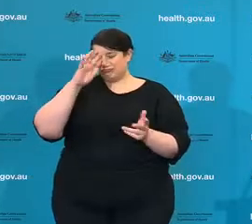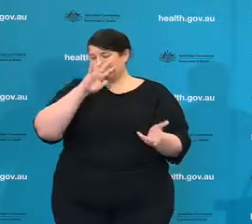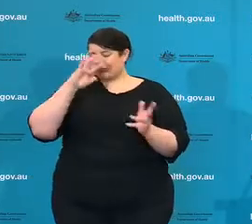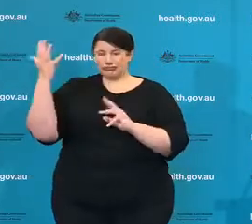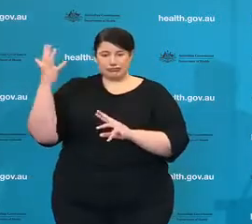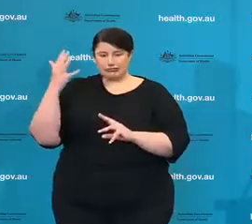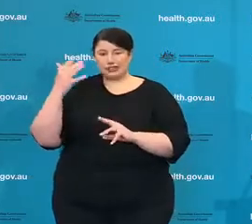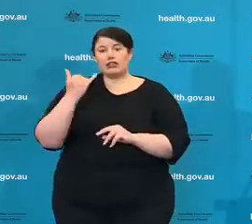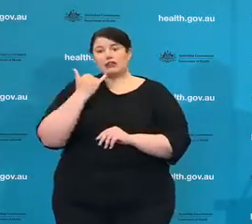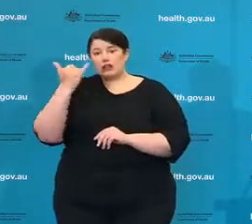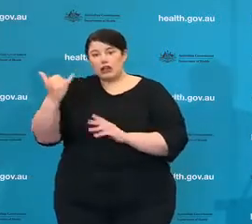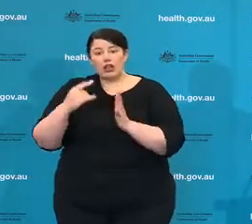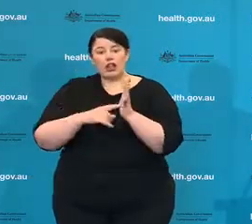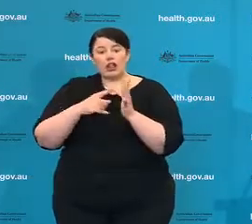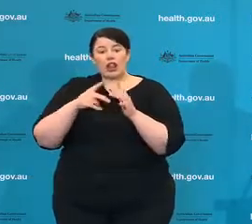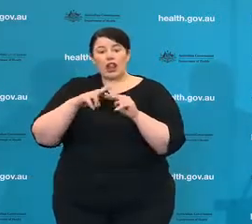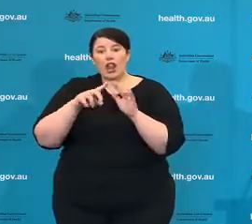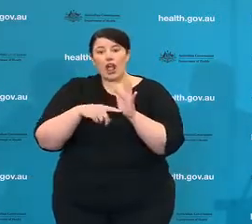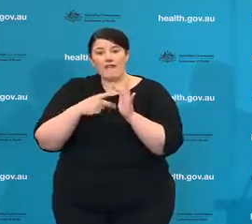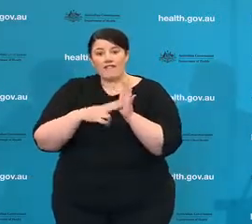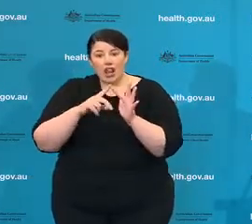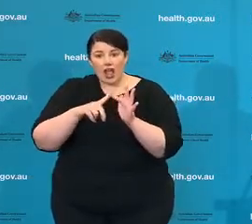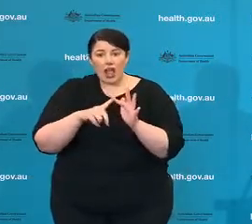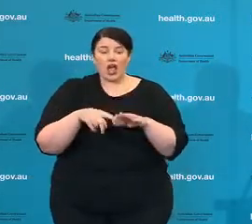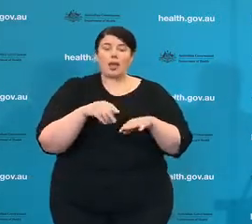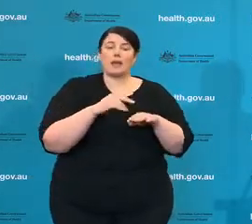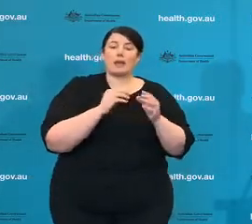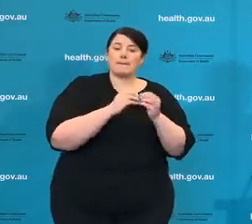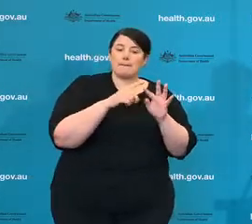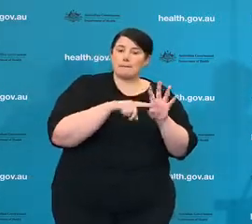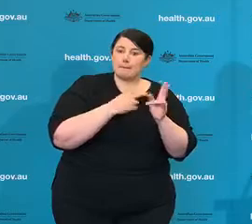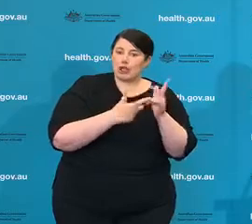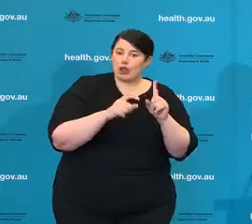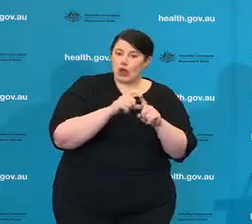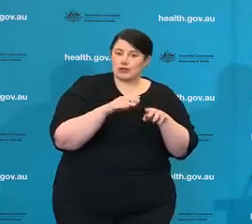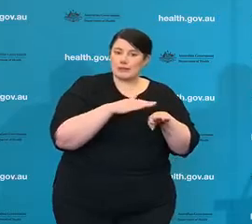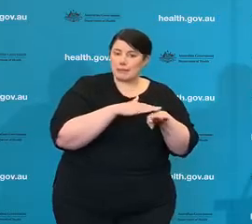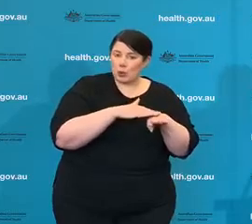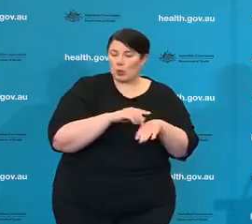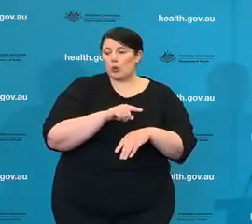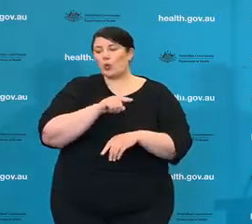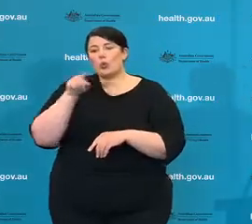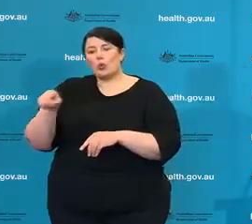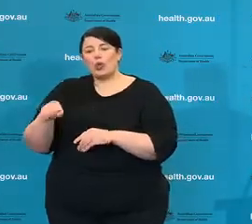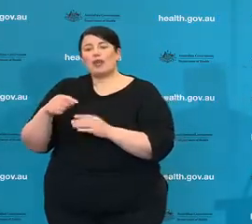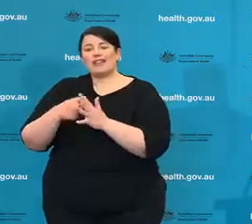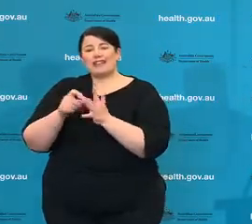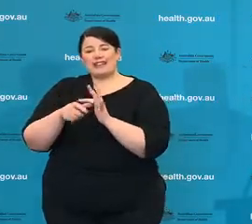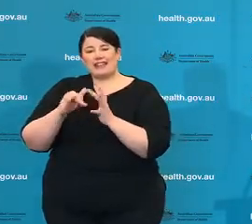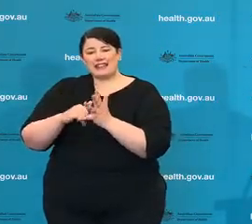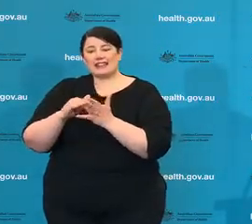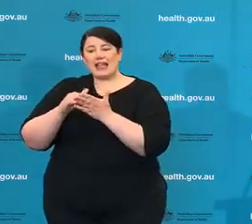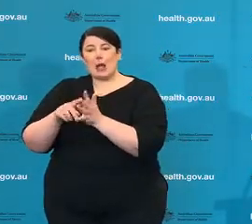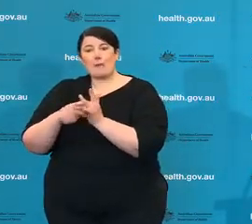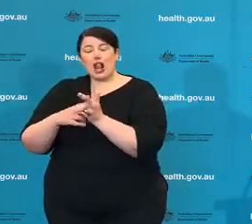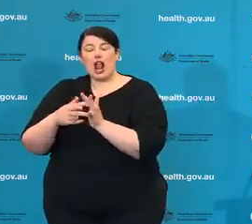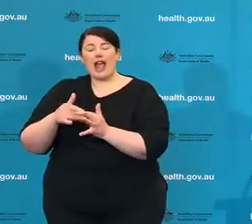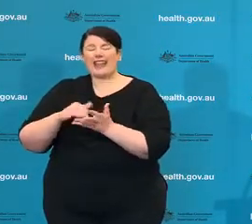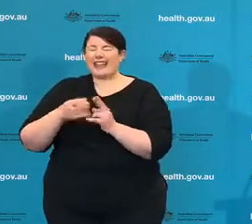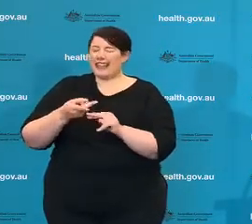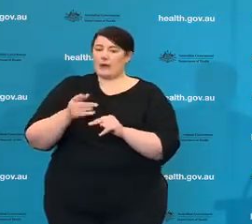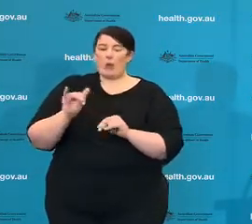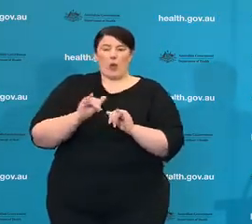course Lifeline, Beyond Blue, Kids Helpline, but also if necessary the emergency department. So I think